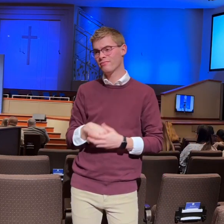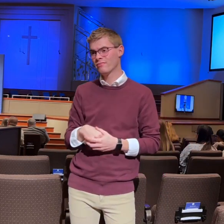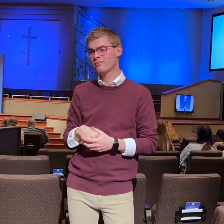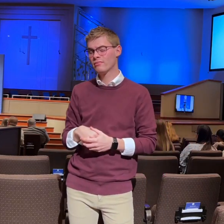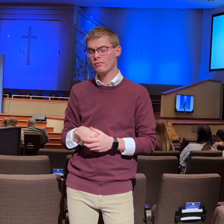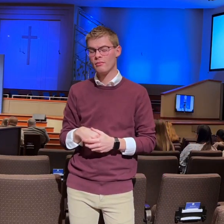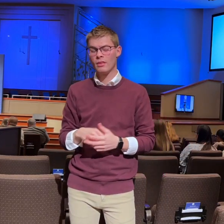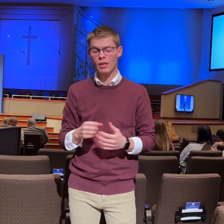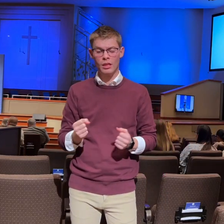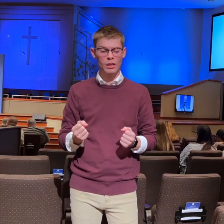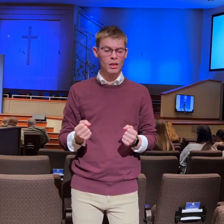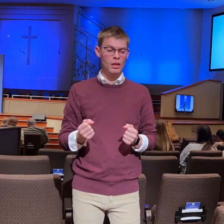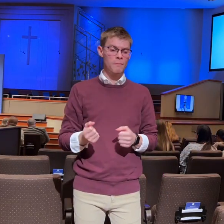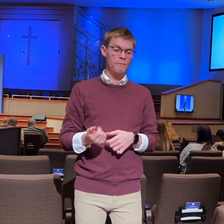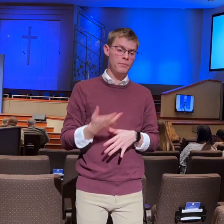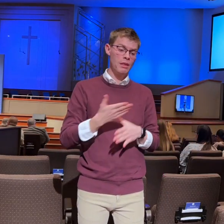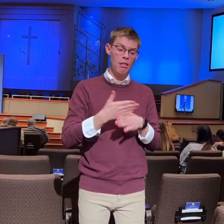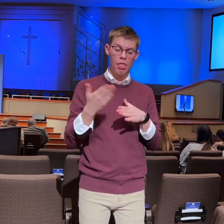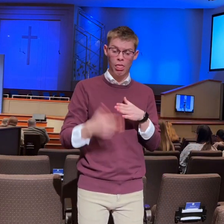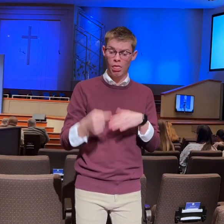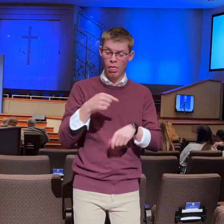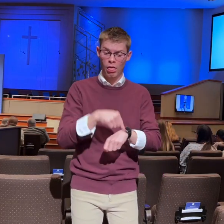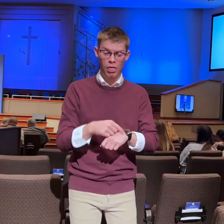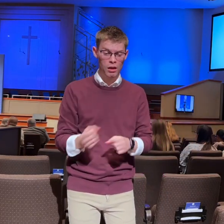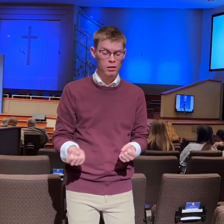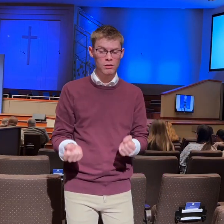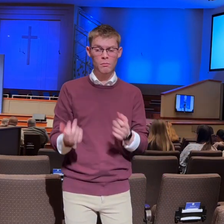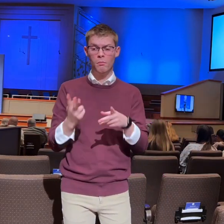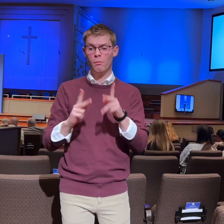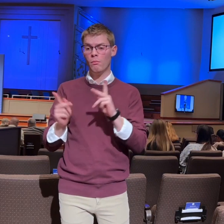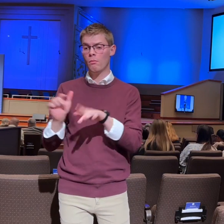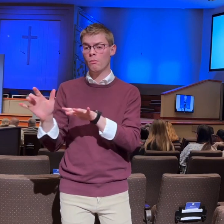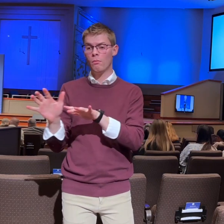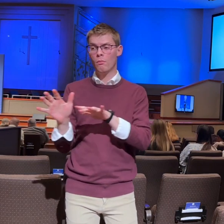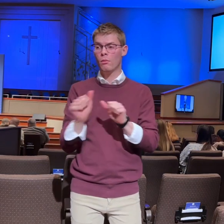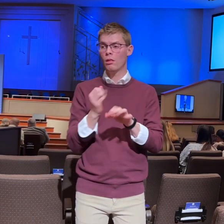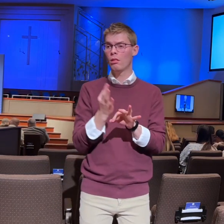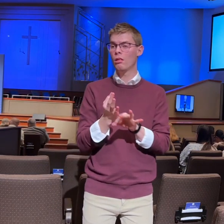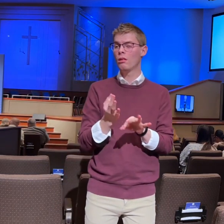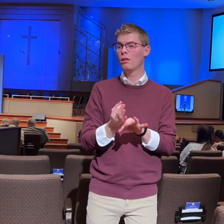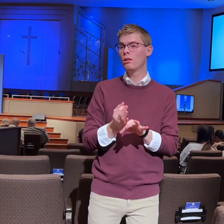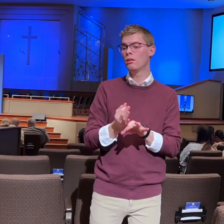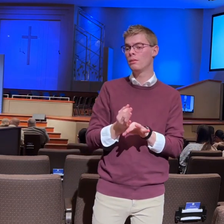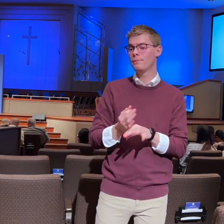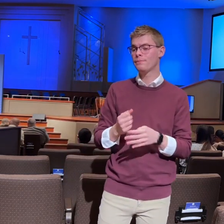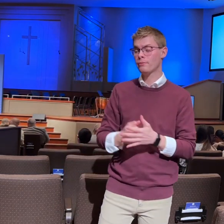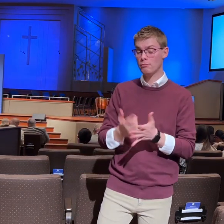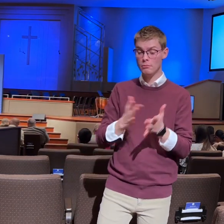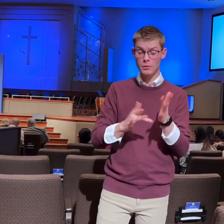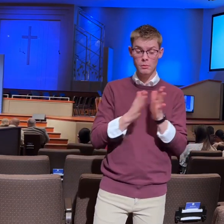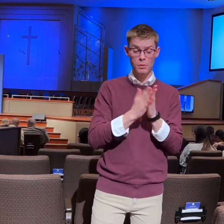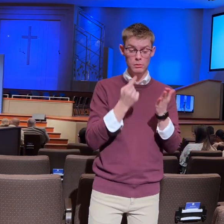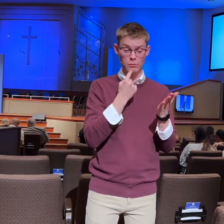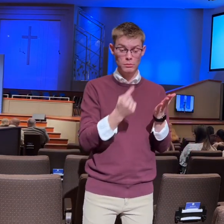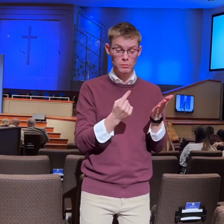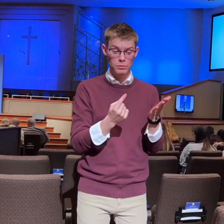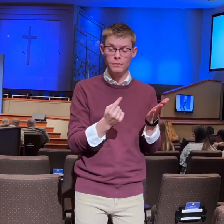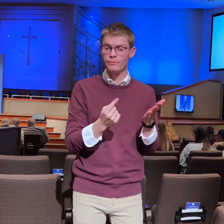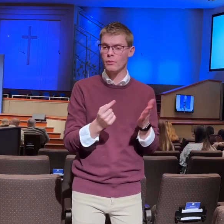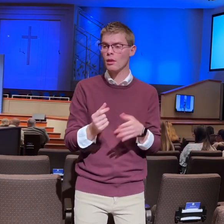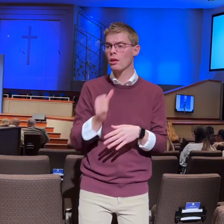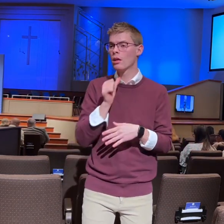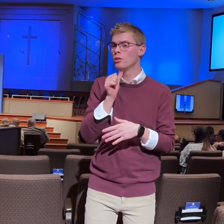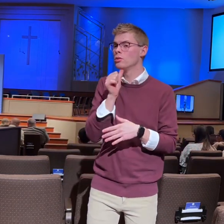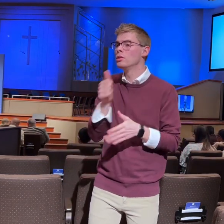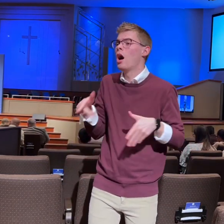shall depart from the faith. 2 Thessalonians 2 says it this way, verse 3, Let no man deceive you